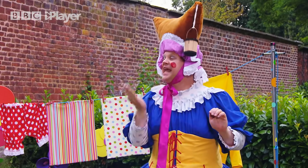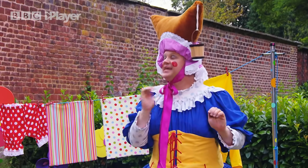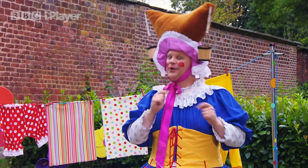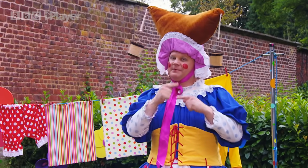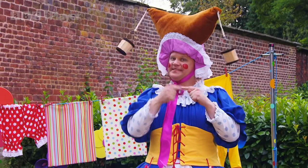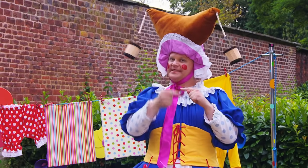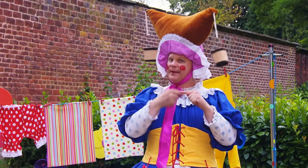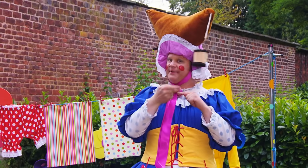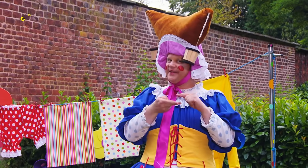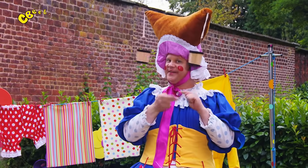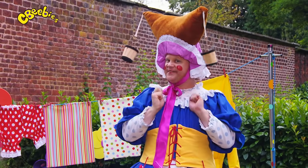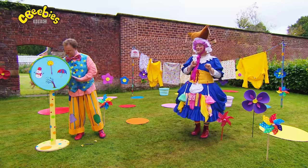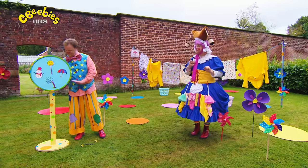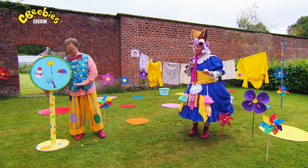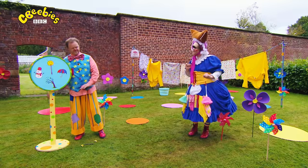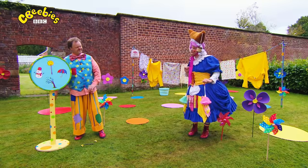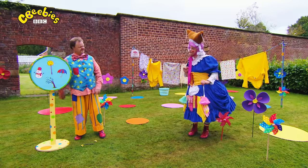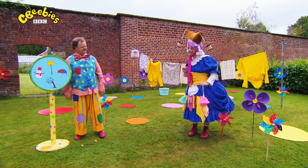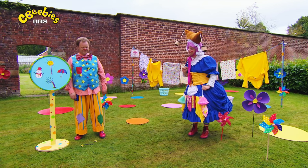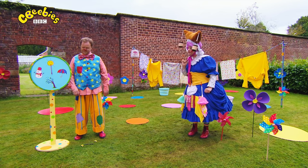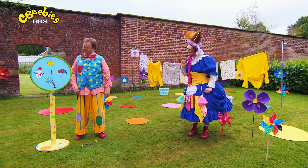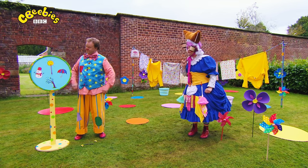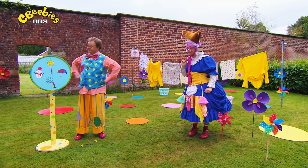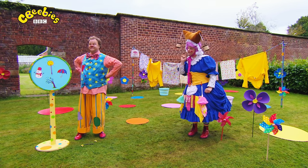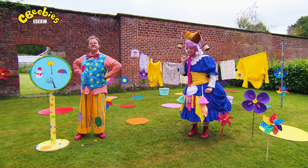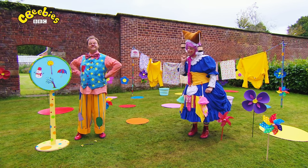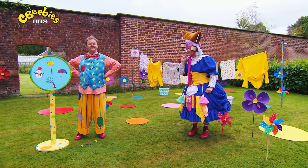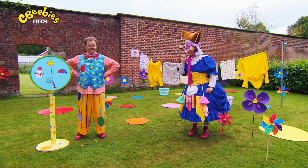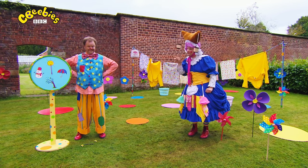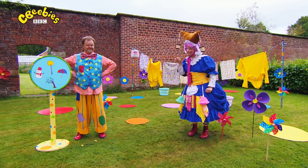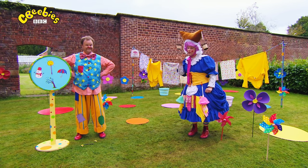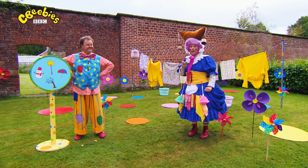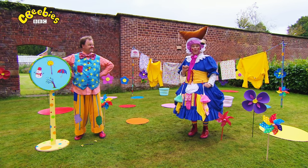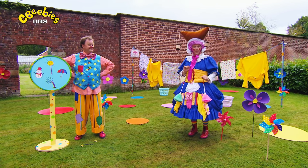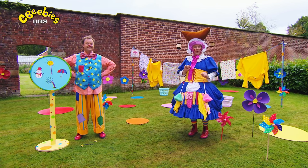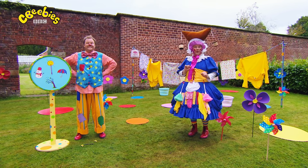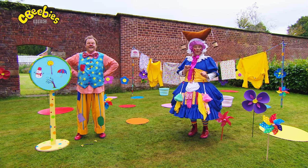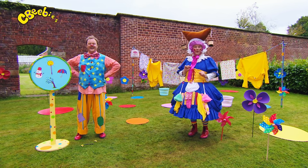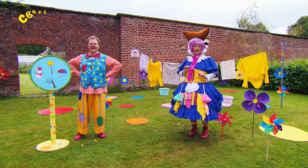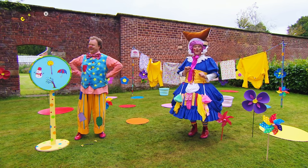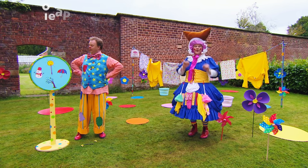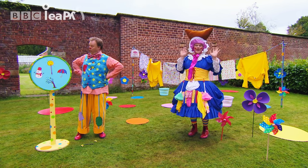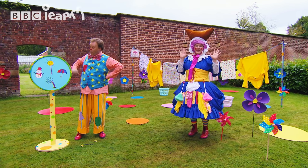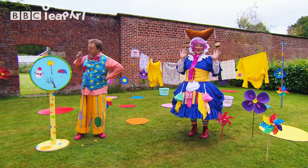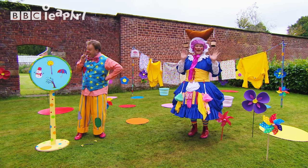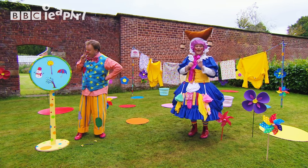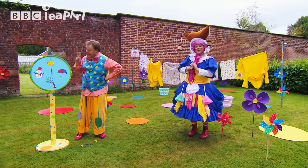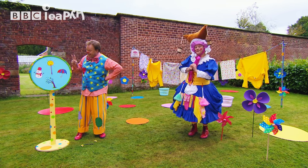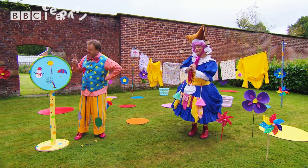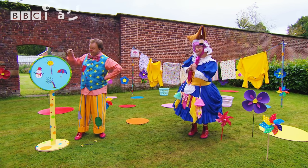Thank you, Mr. Tumble. Now you will know when you need to take your washing down. Ooh, hooray! Look,